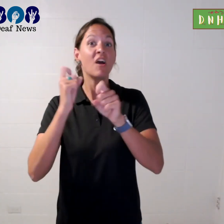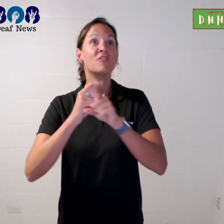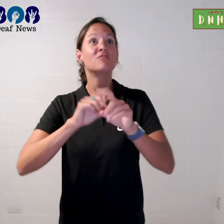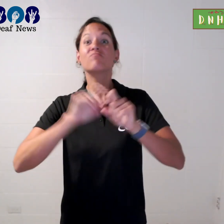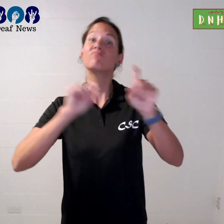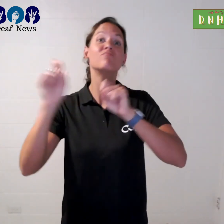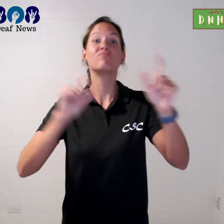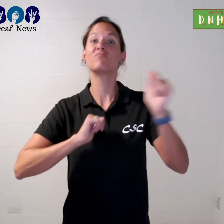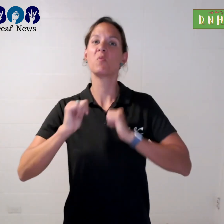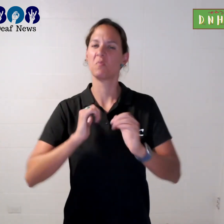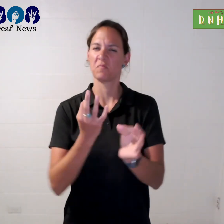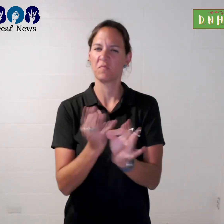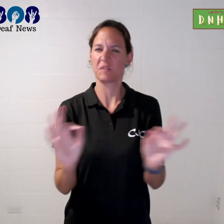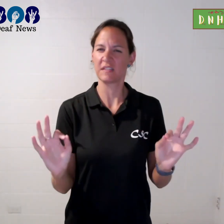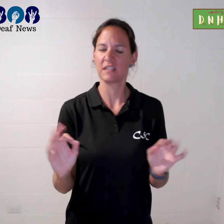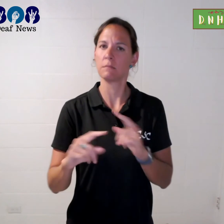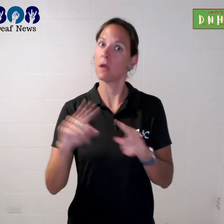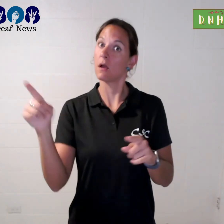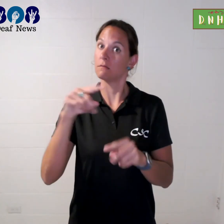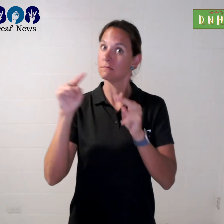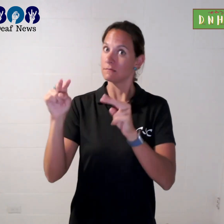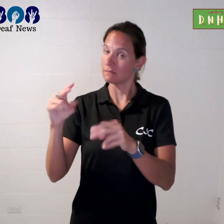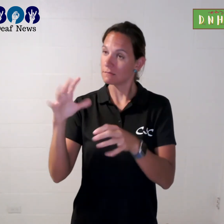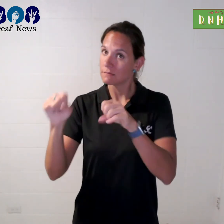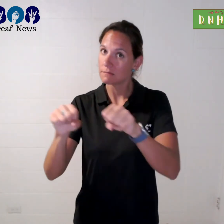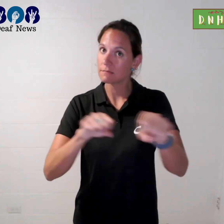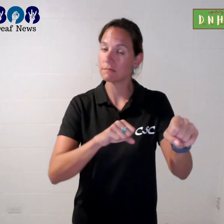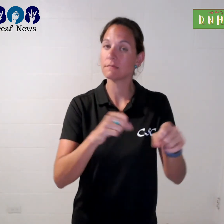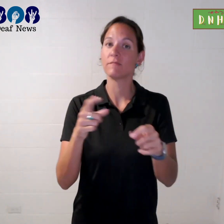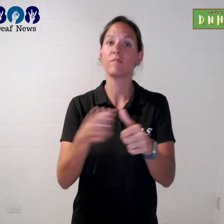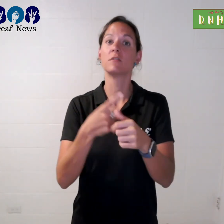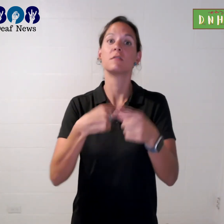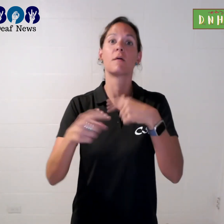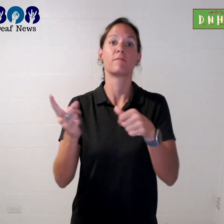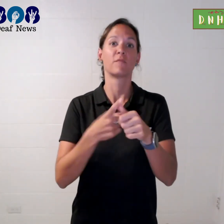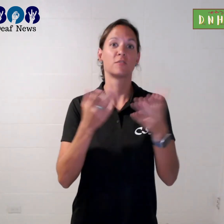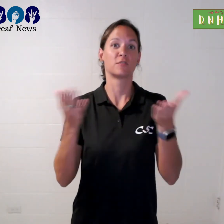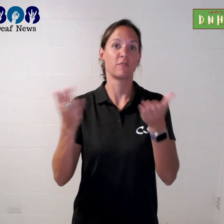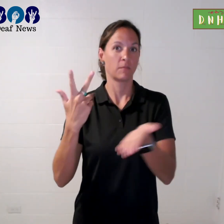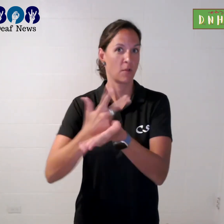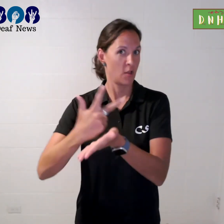early. The fireworks are free. The parking is on a first-come, first-served basis.